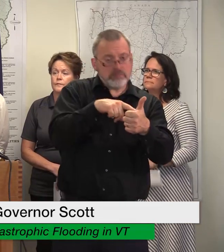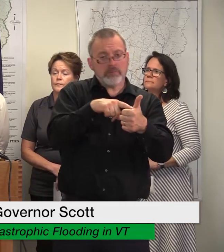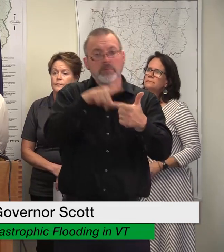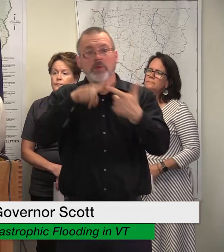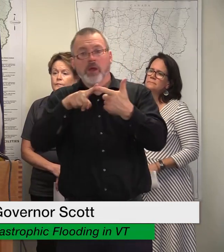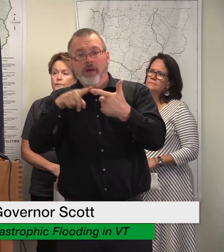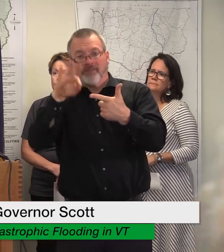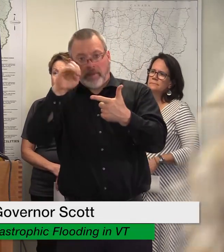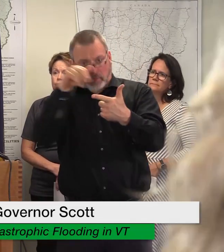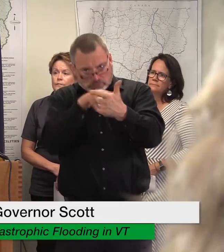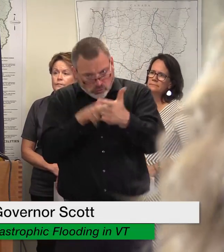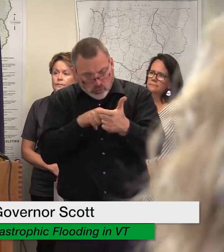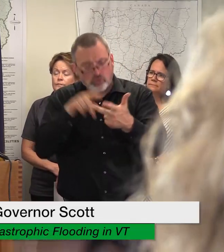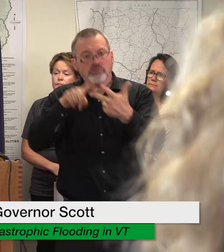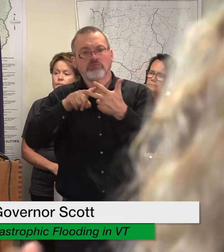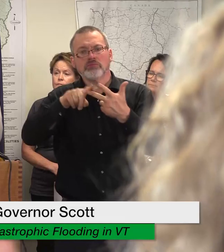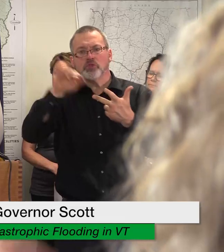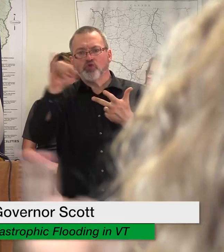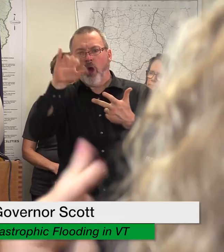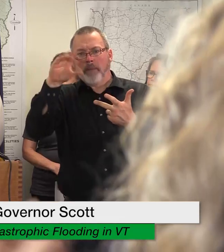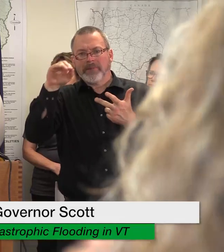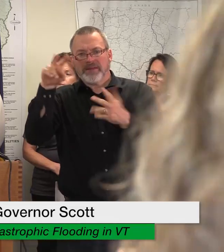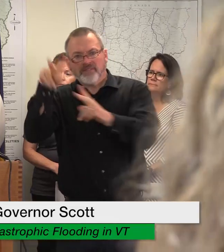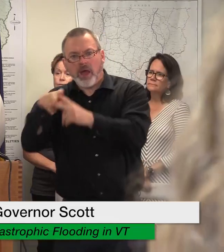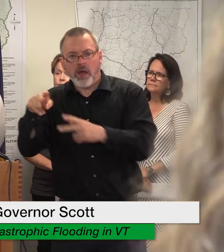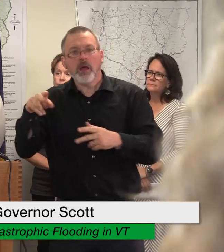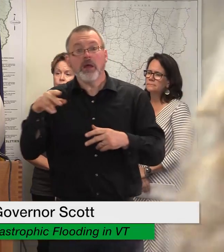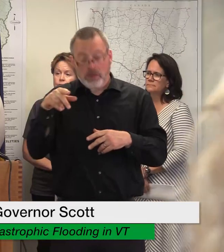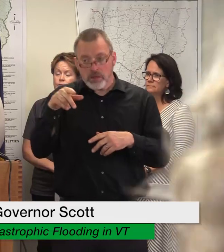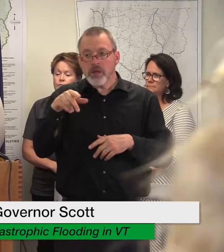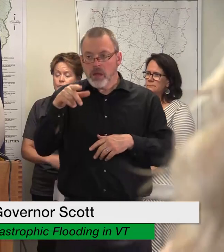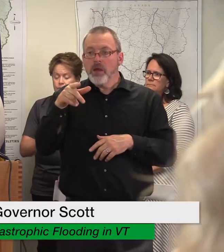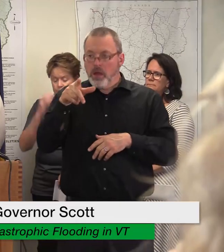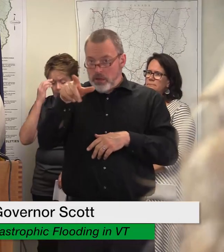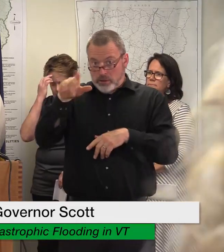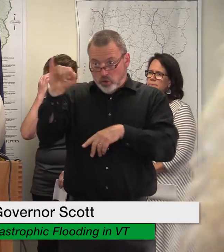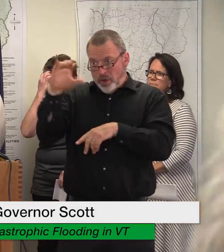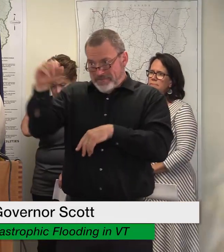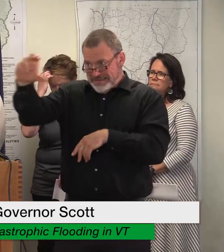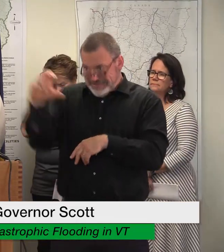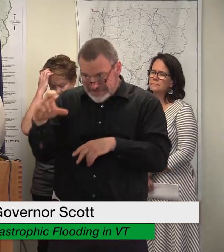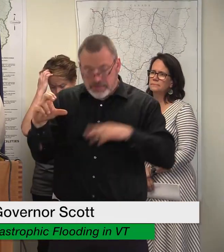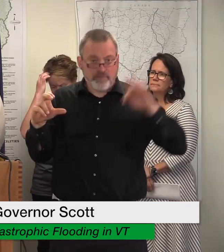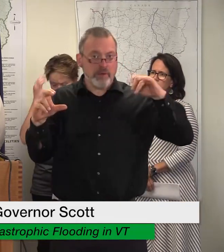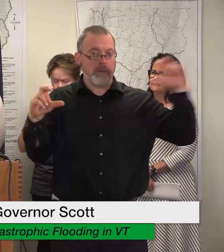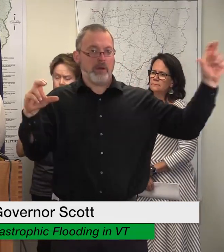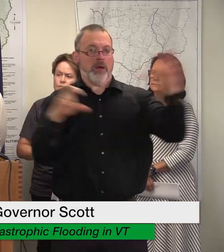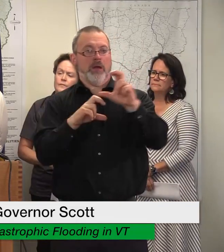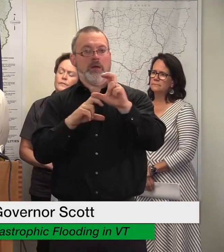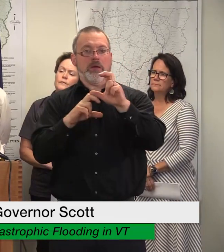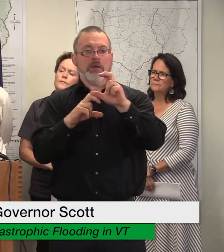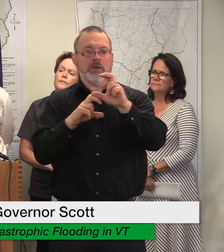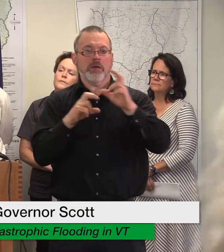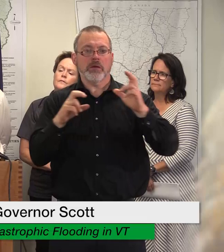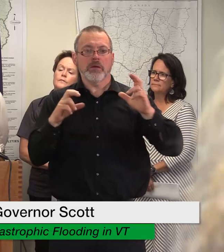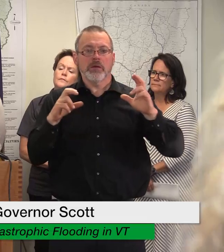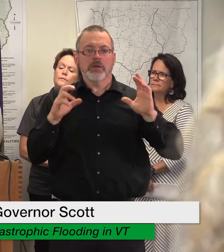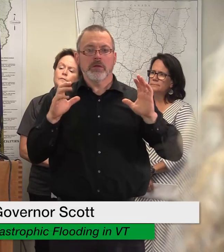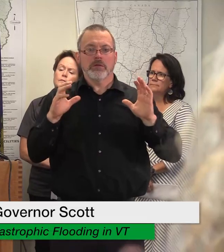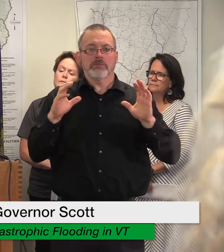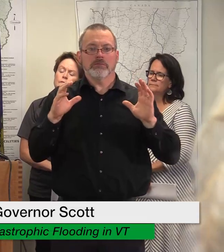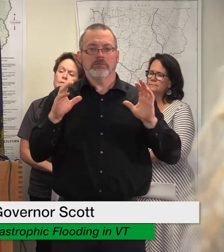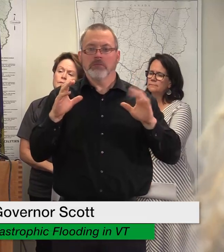the benefit and losses covered by your insurance. If you are uninsured or underinsured, you may be eligible for the federal assistance